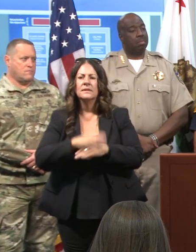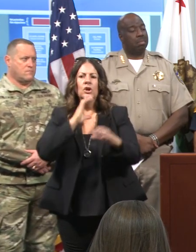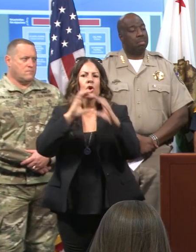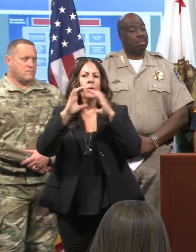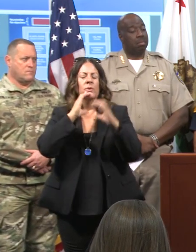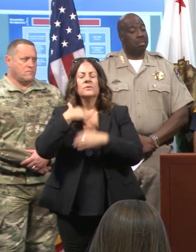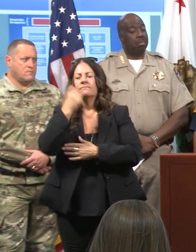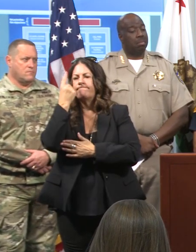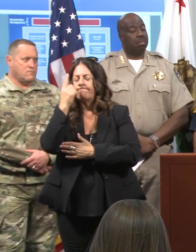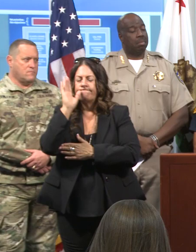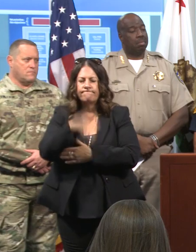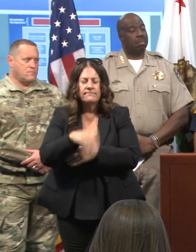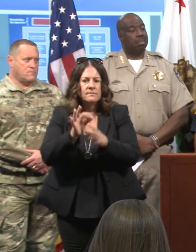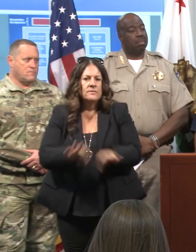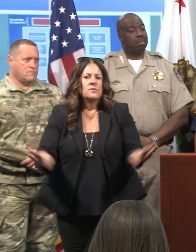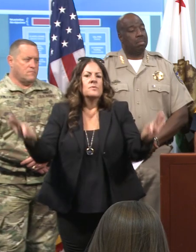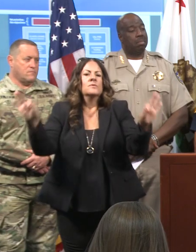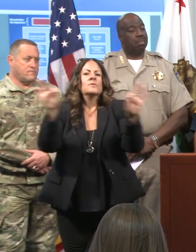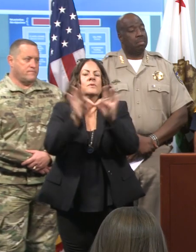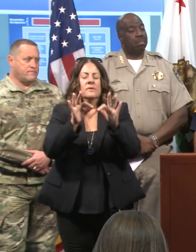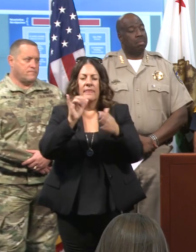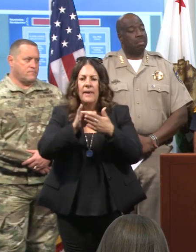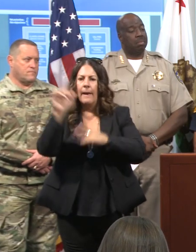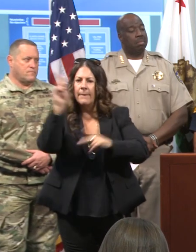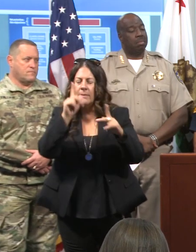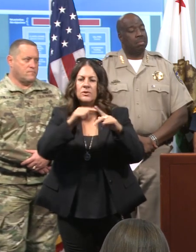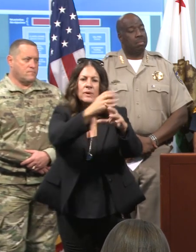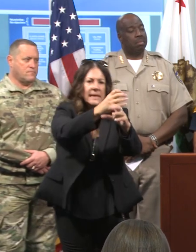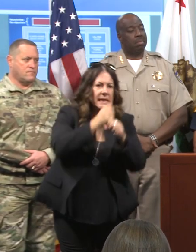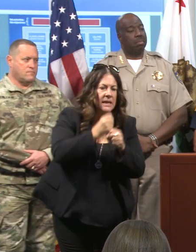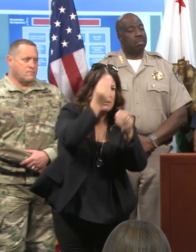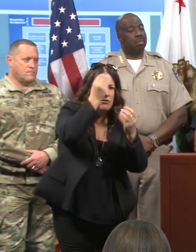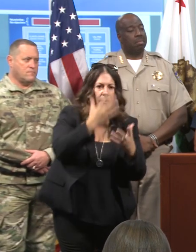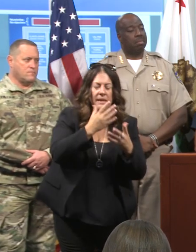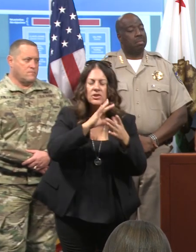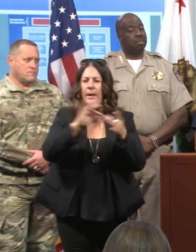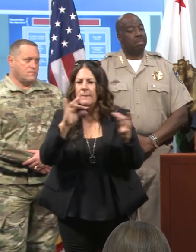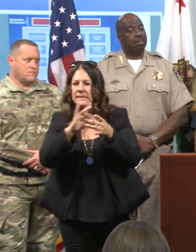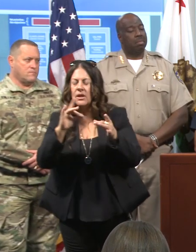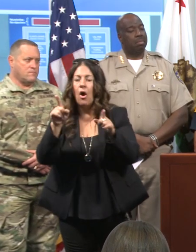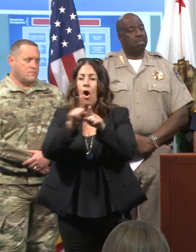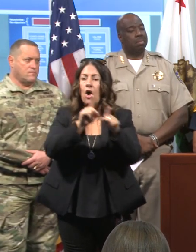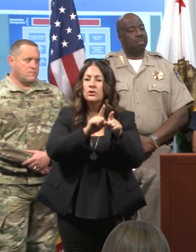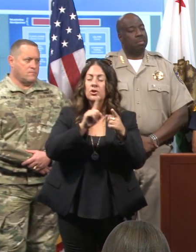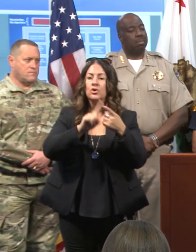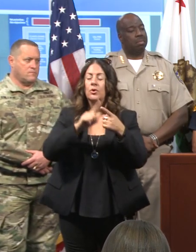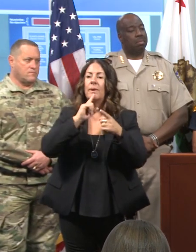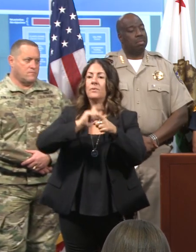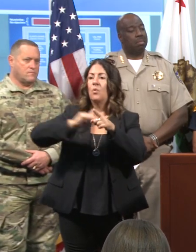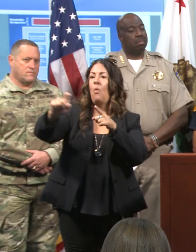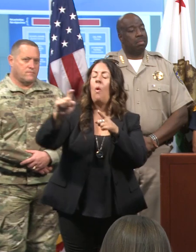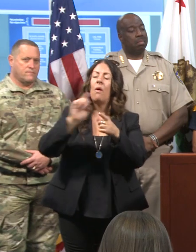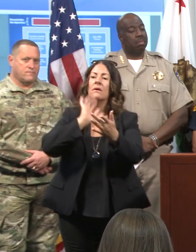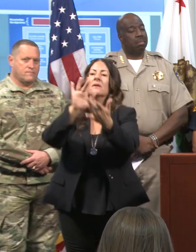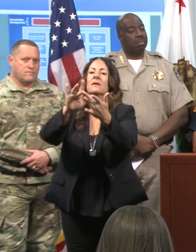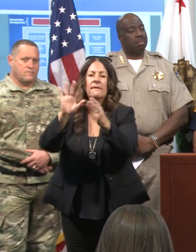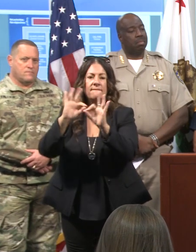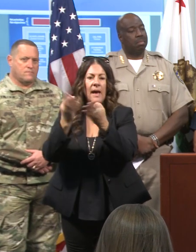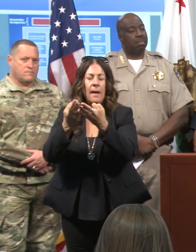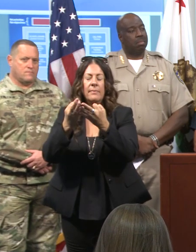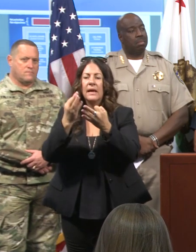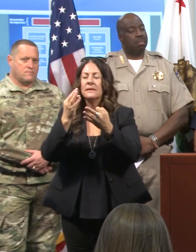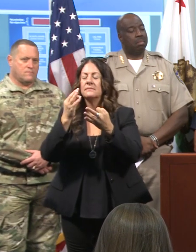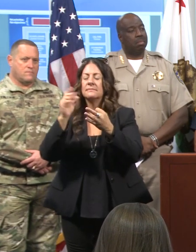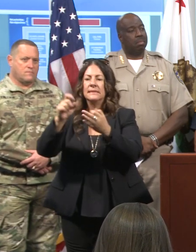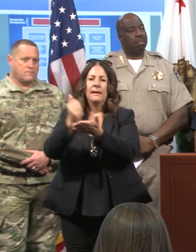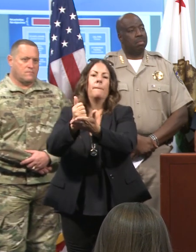absolutely critical for people to be able to get information and messages, but also to reach out and talk to their families. So it is a